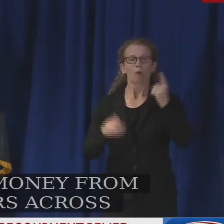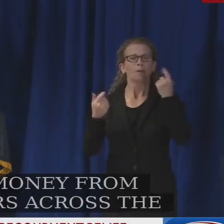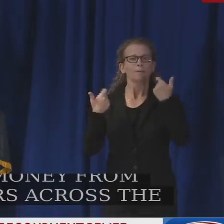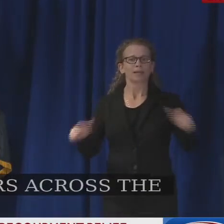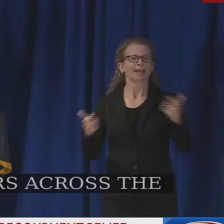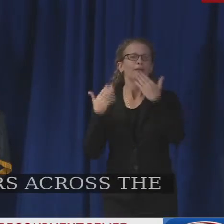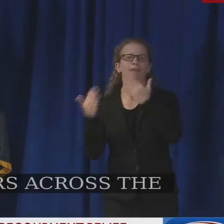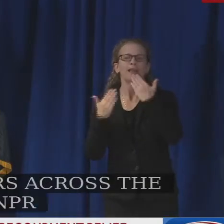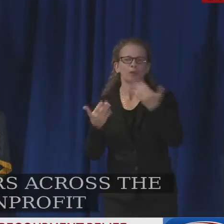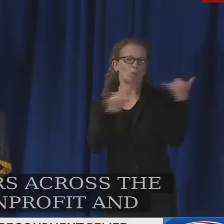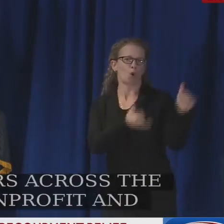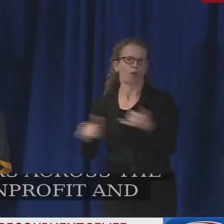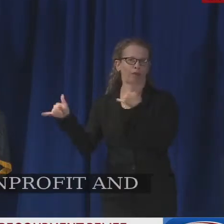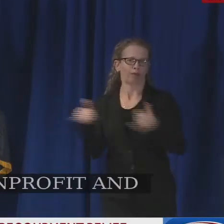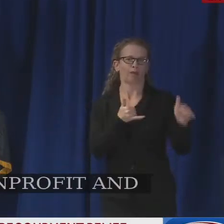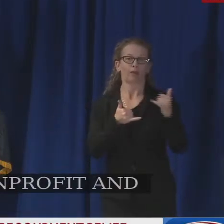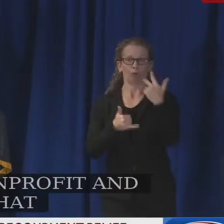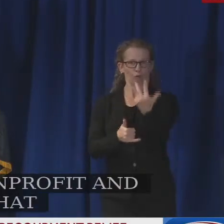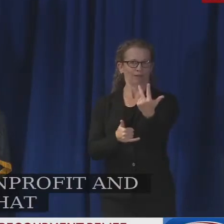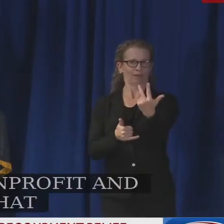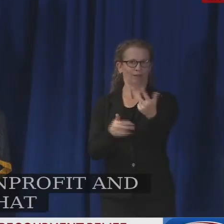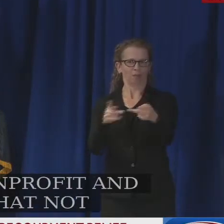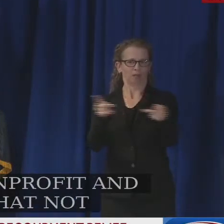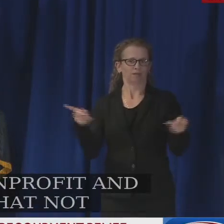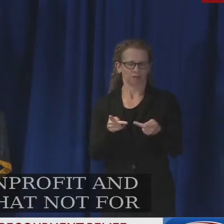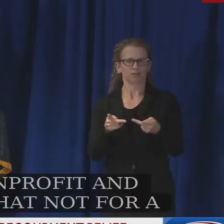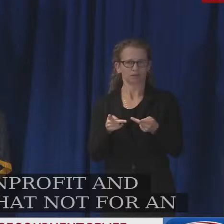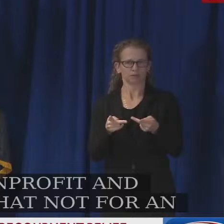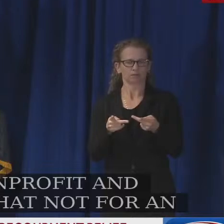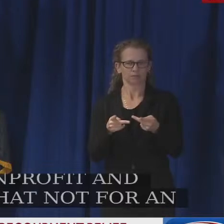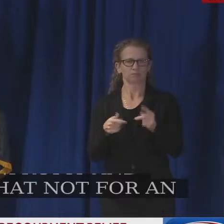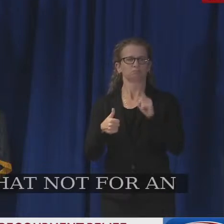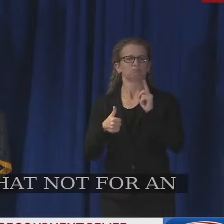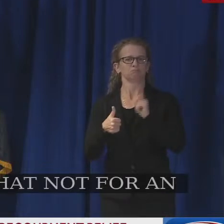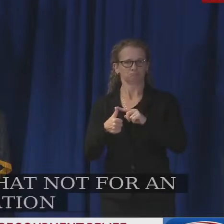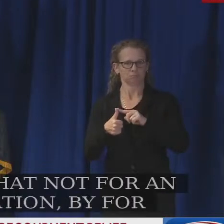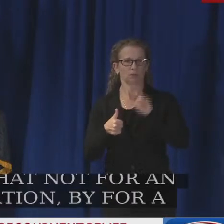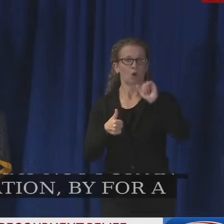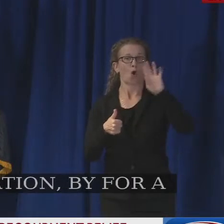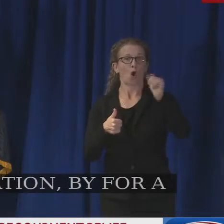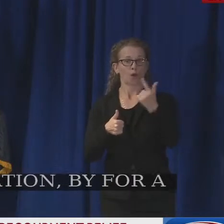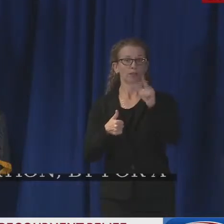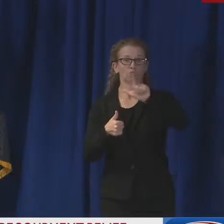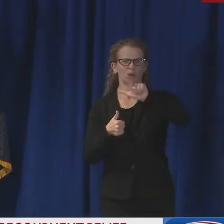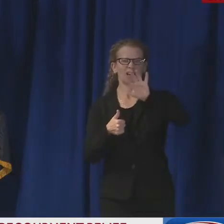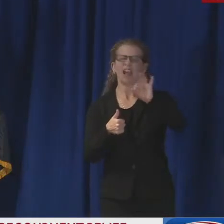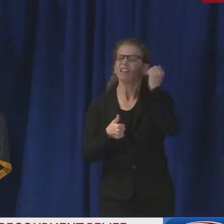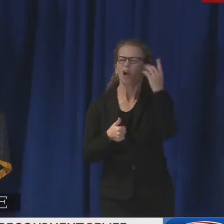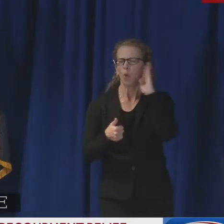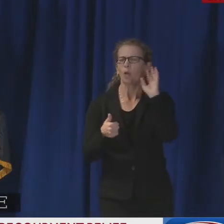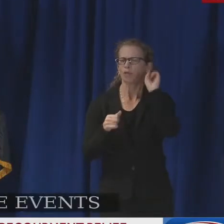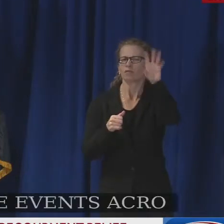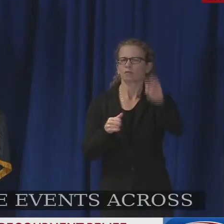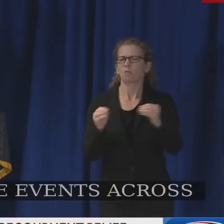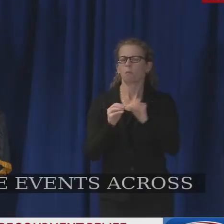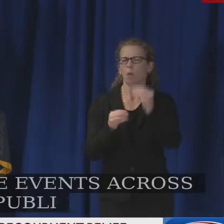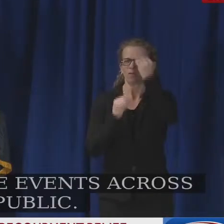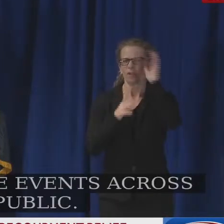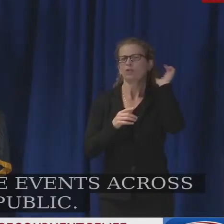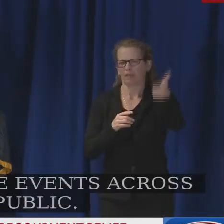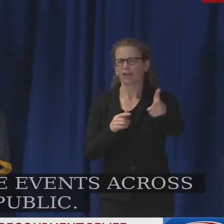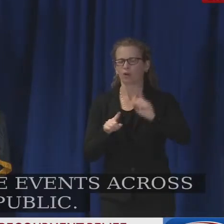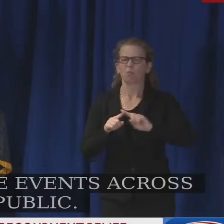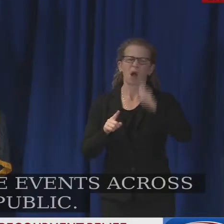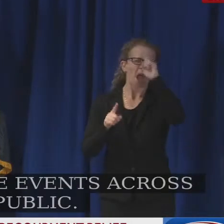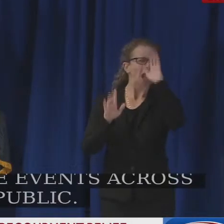thank you. And we're doing three events across the state for the public. We'll be doing something on August 29th. There'll be a lot more information to come on this, but just to give a